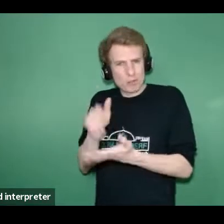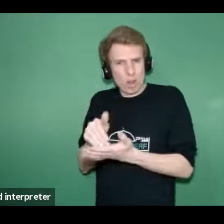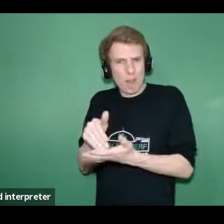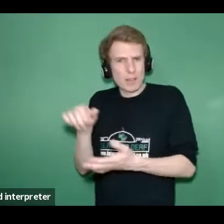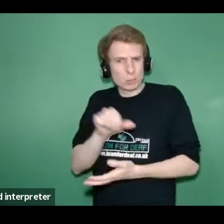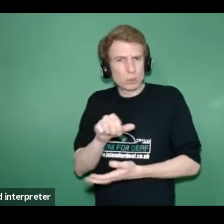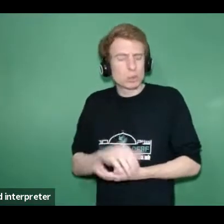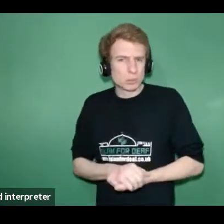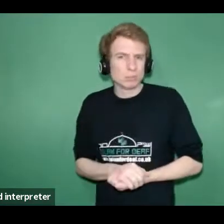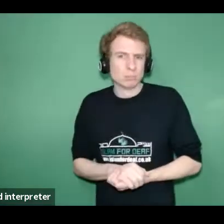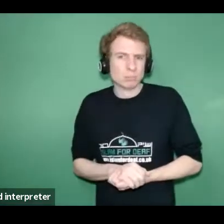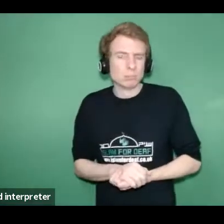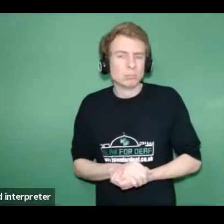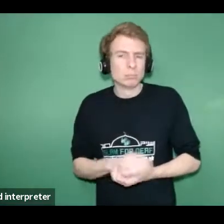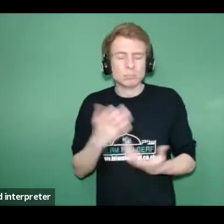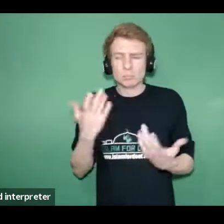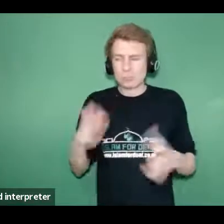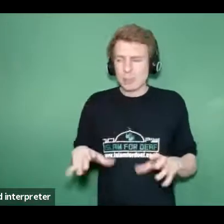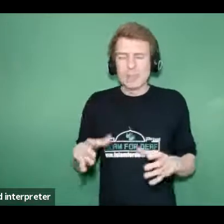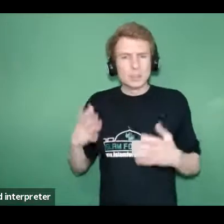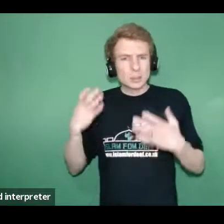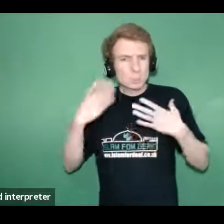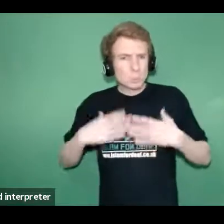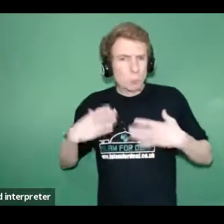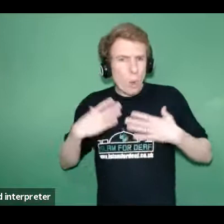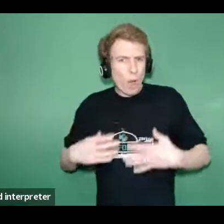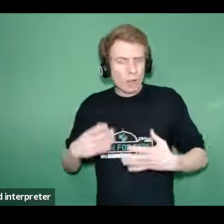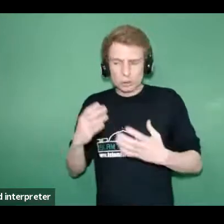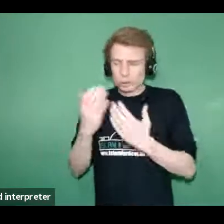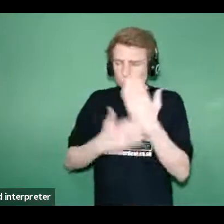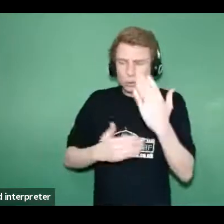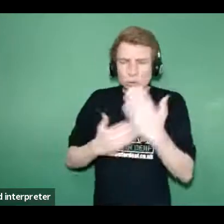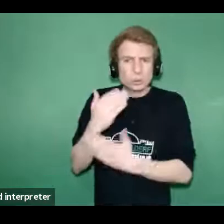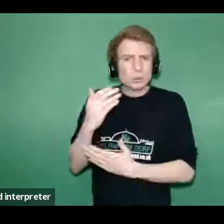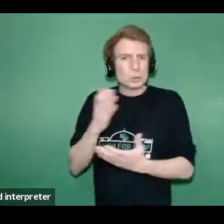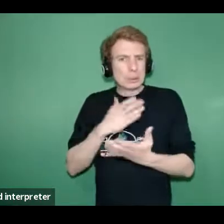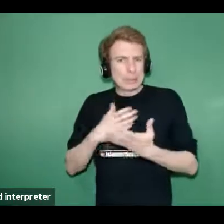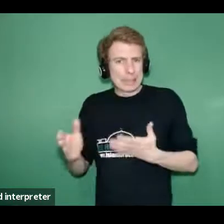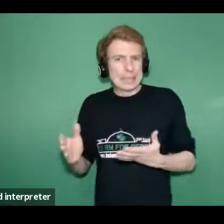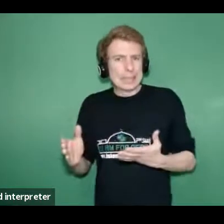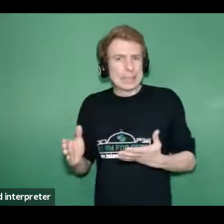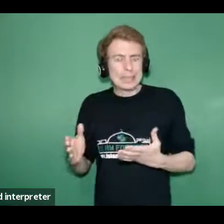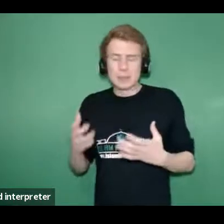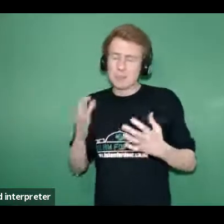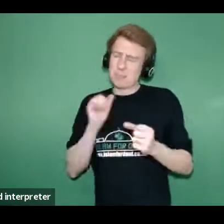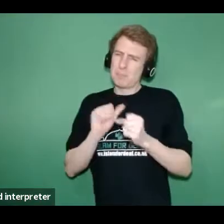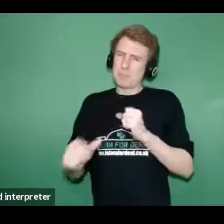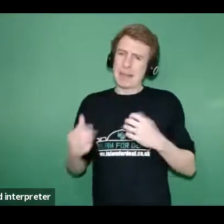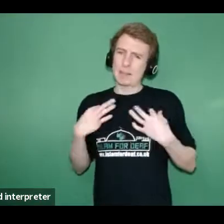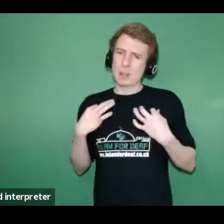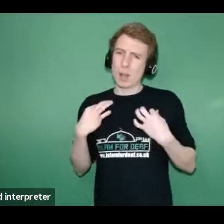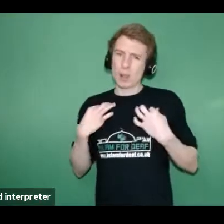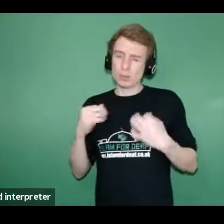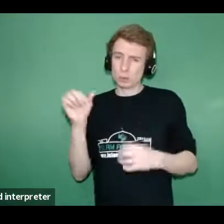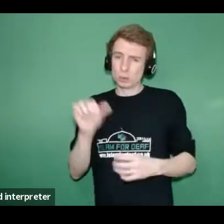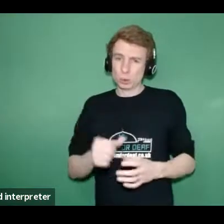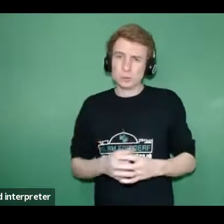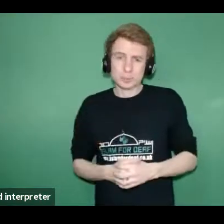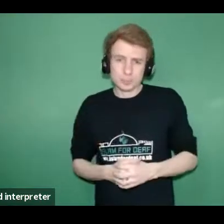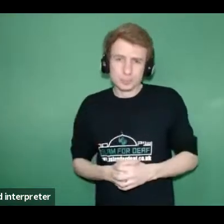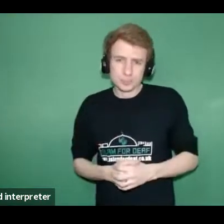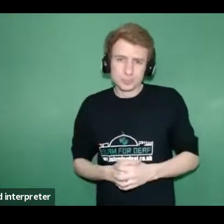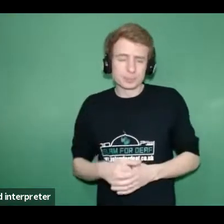them after having washed and being in a clean state and wearing the best of clothes. The men, they should wear